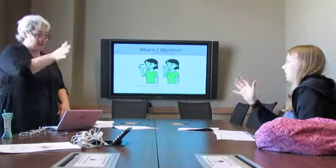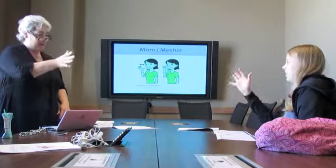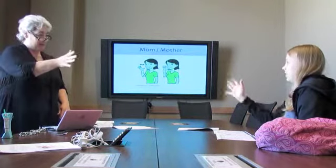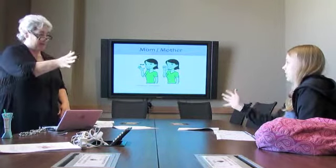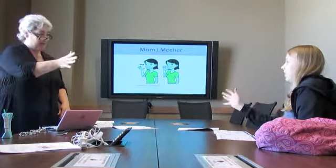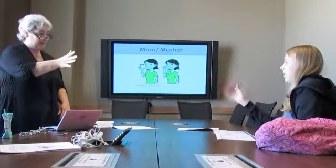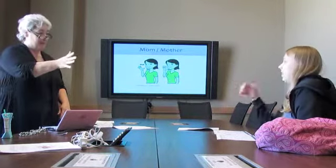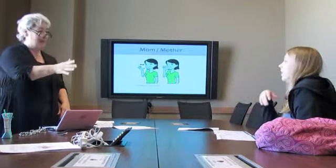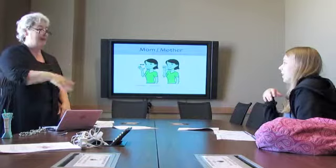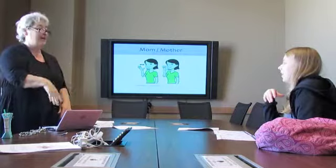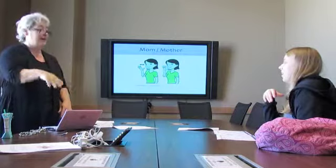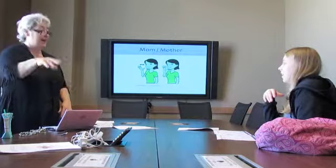grandmother,